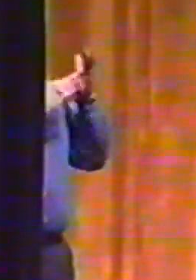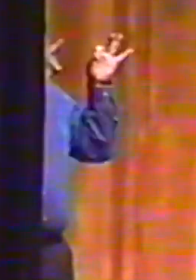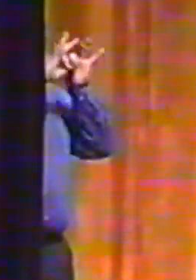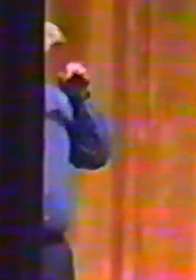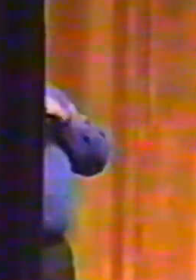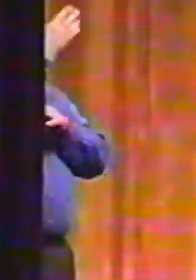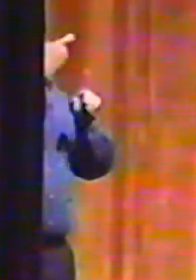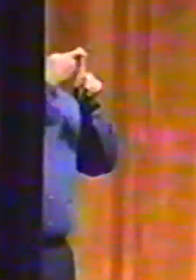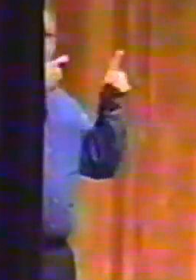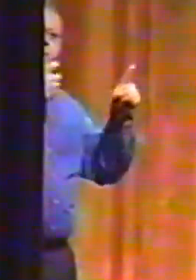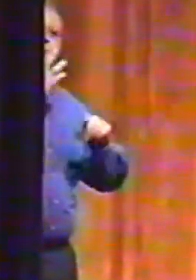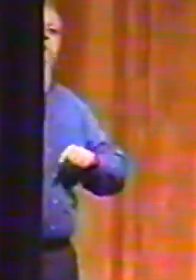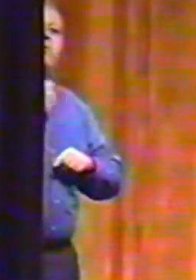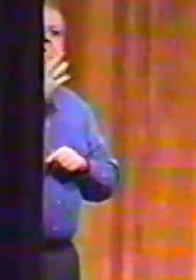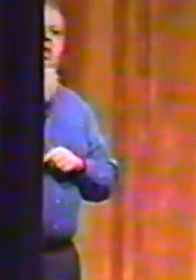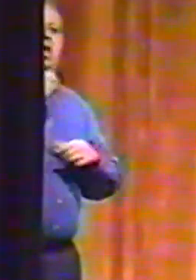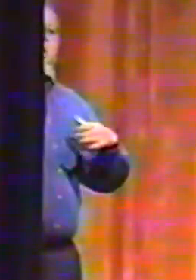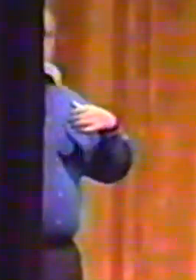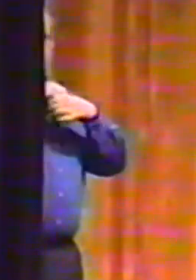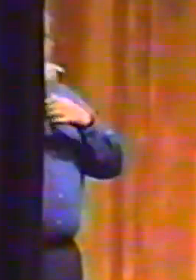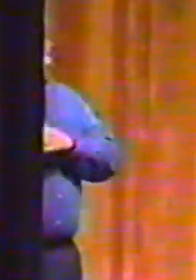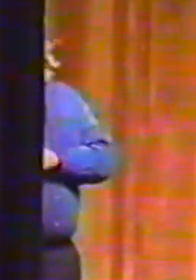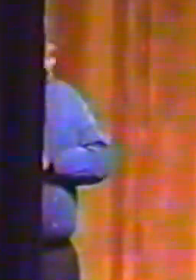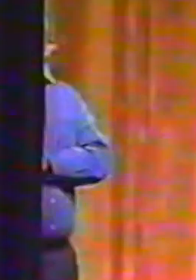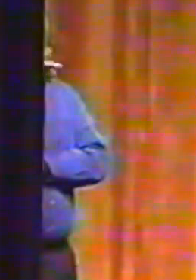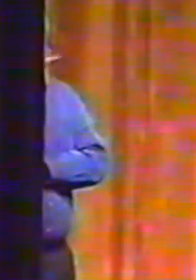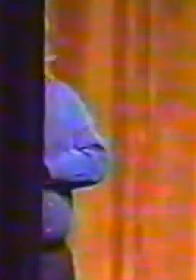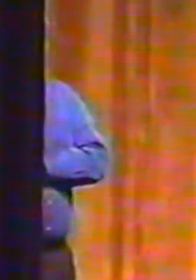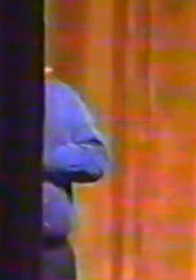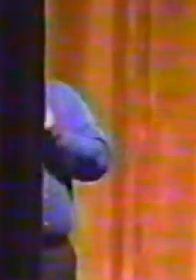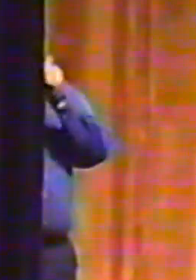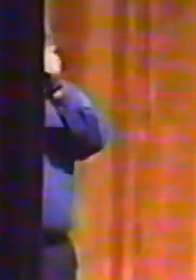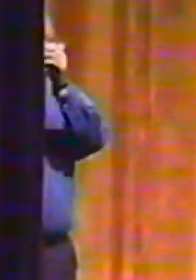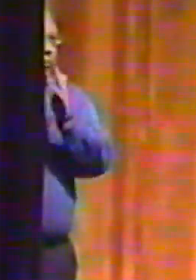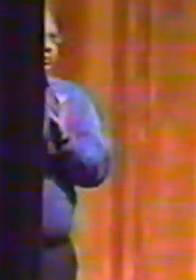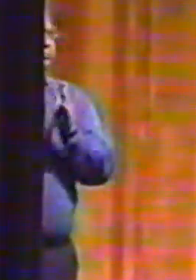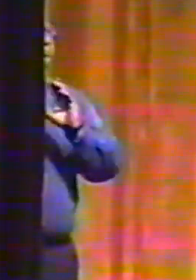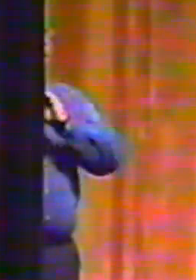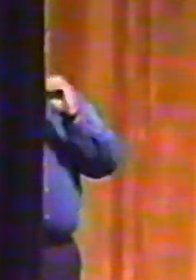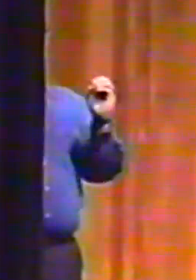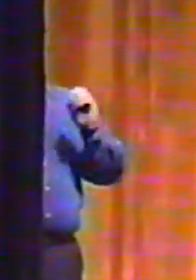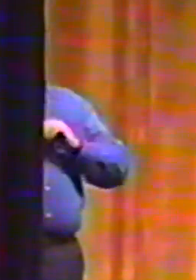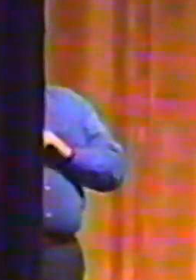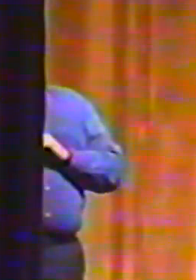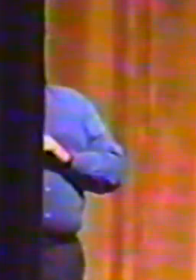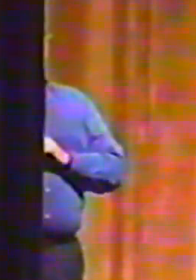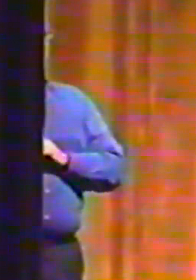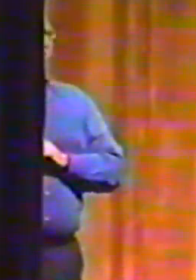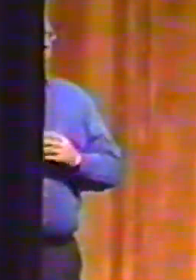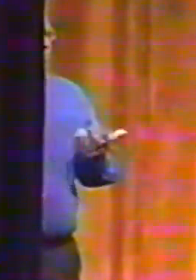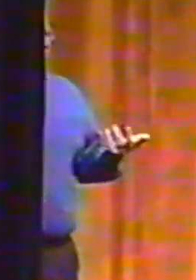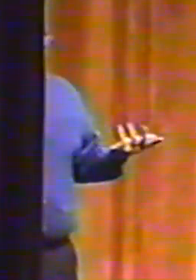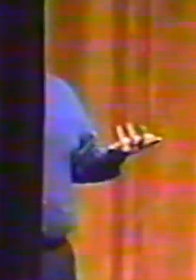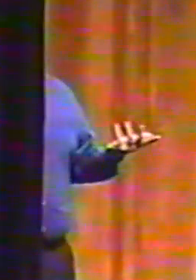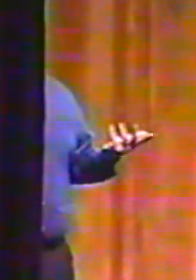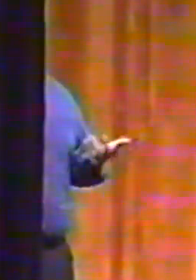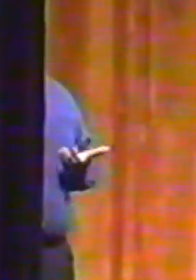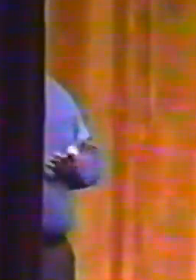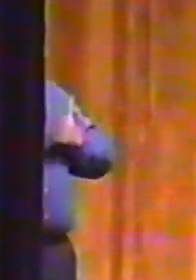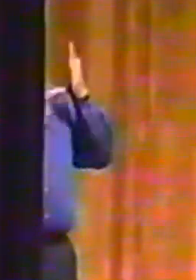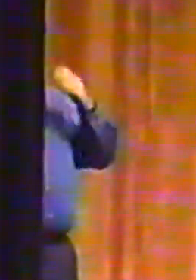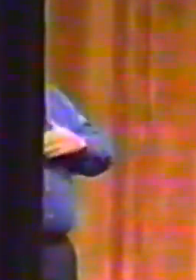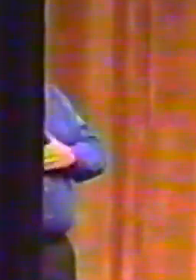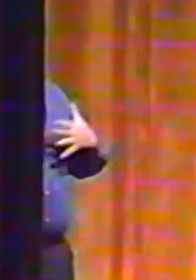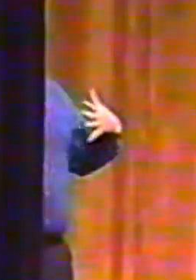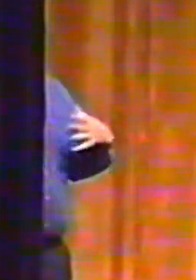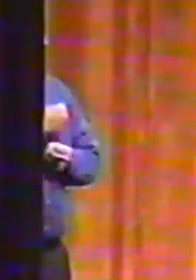followers for no real good reason, I have to confess, that I can see. Well, I guess my question is, what are we afraid of hearing? But